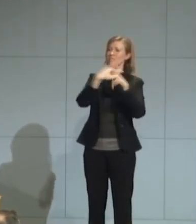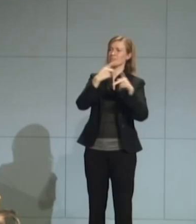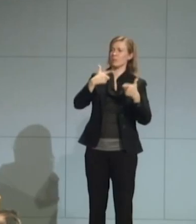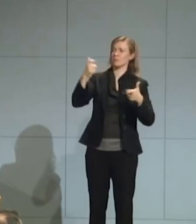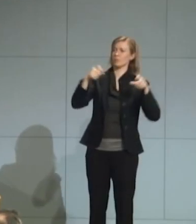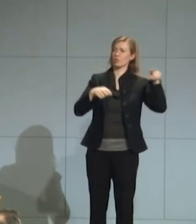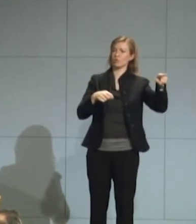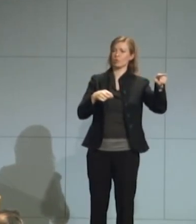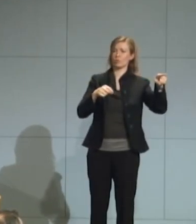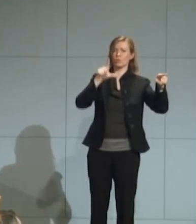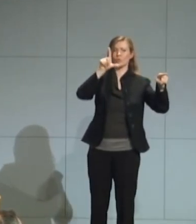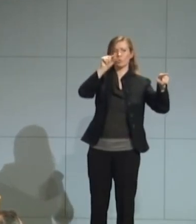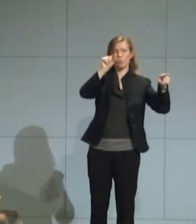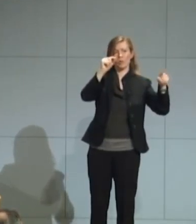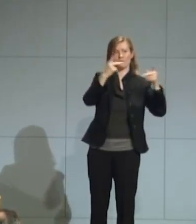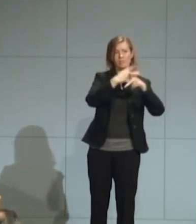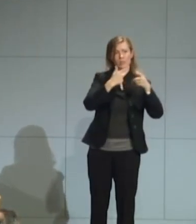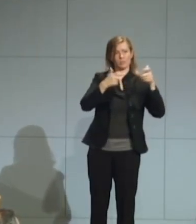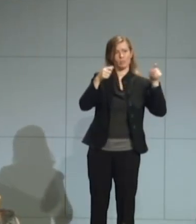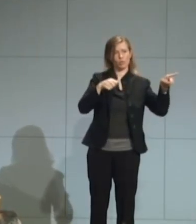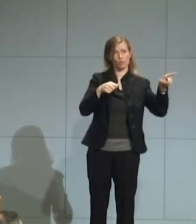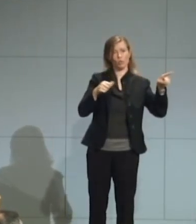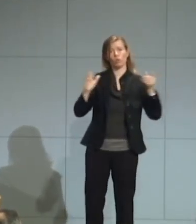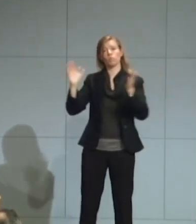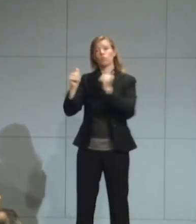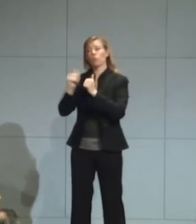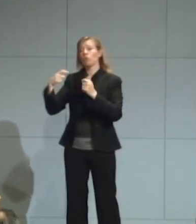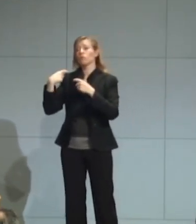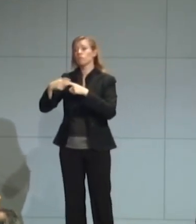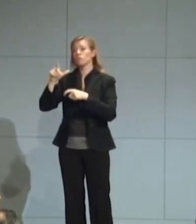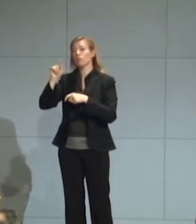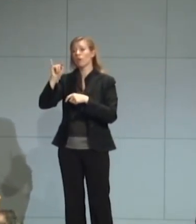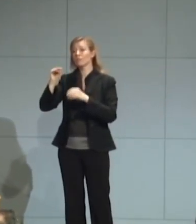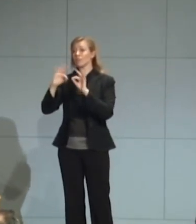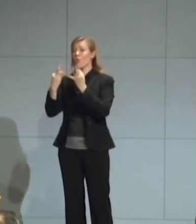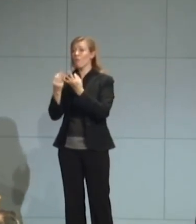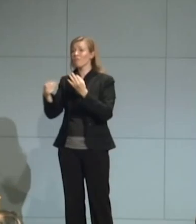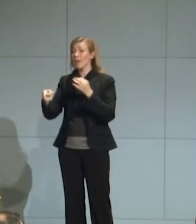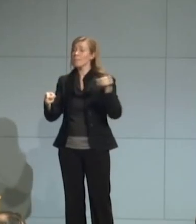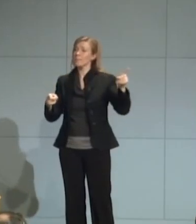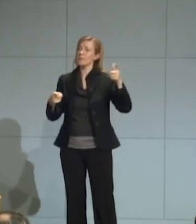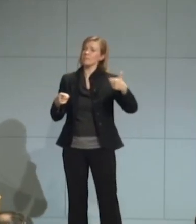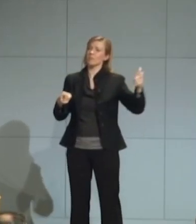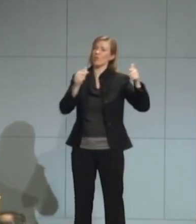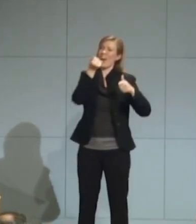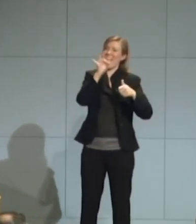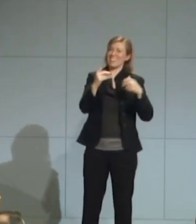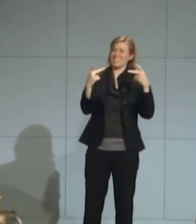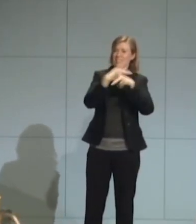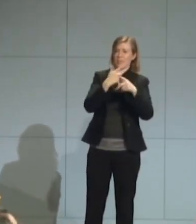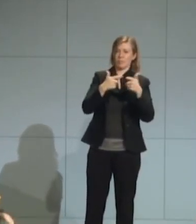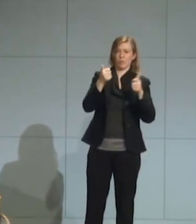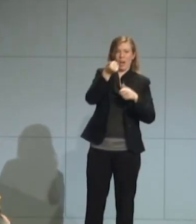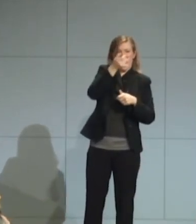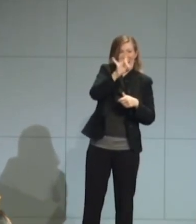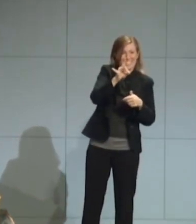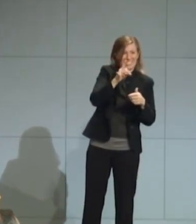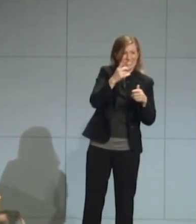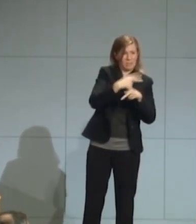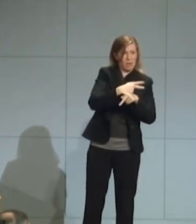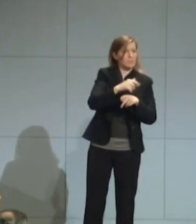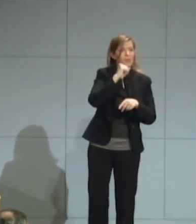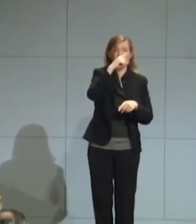Constitution. That was the law of the land. It gave those of us who were white, or our ancestors, preferential